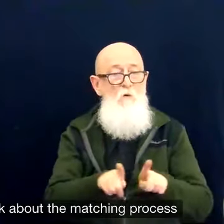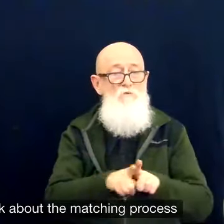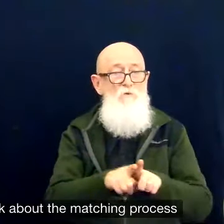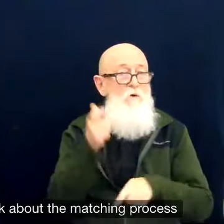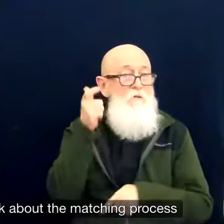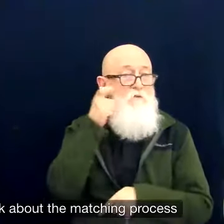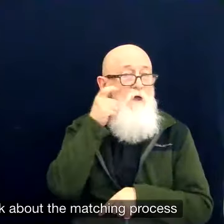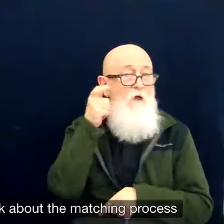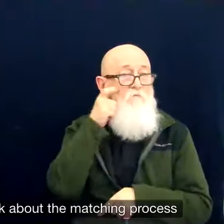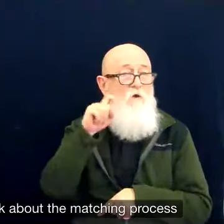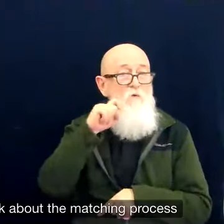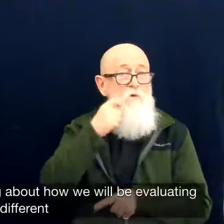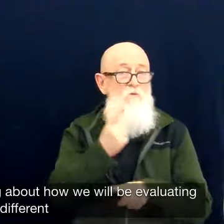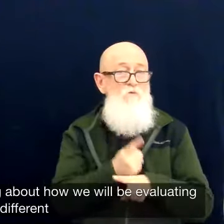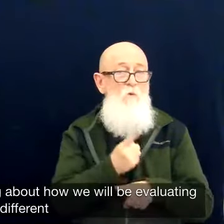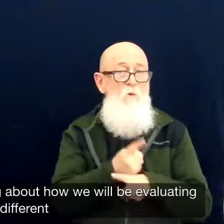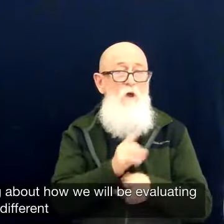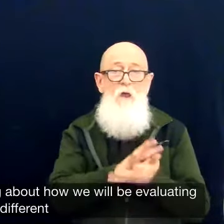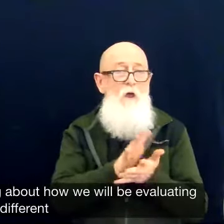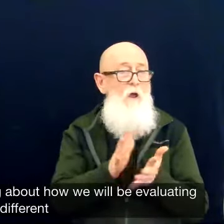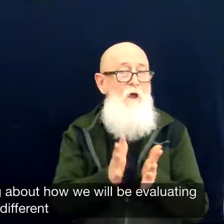different aspects of the program.